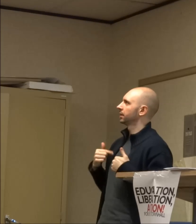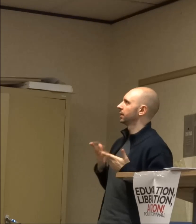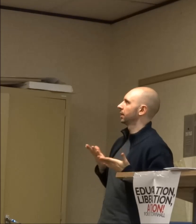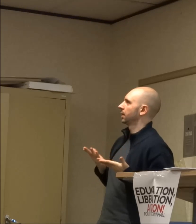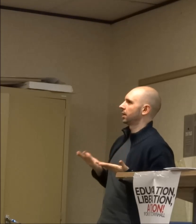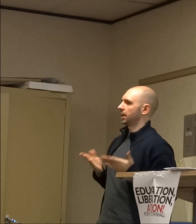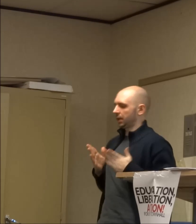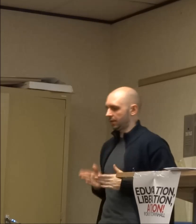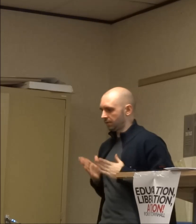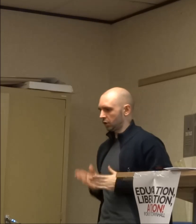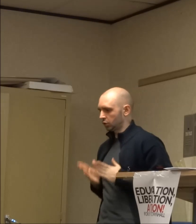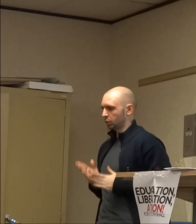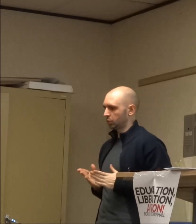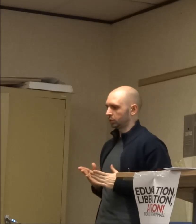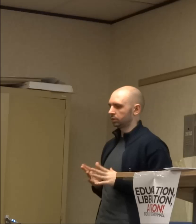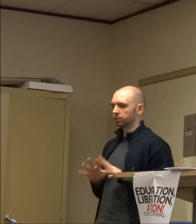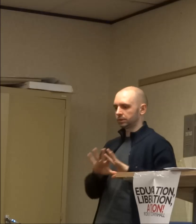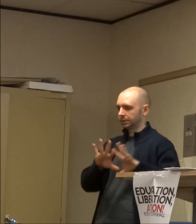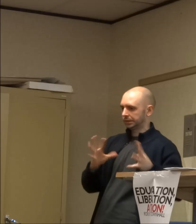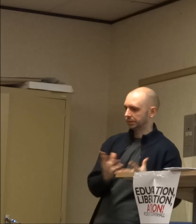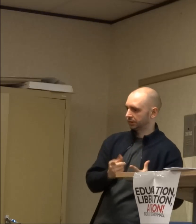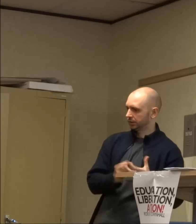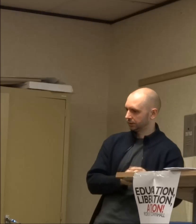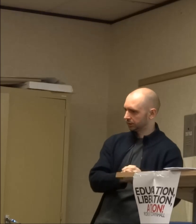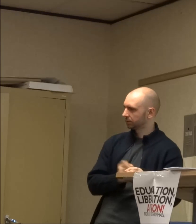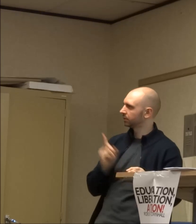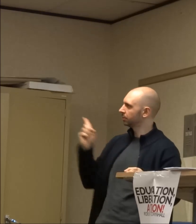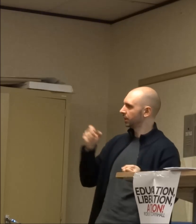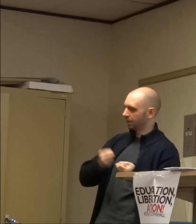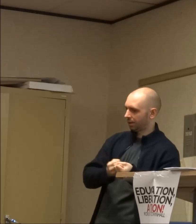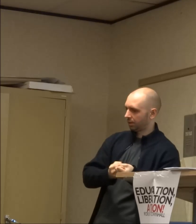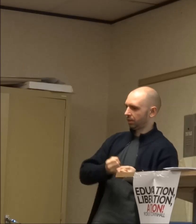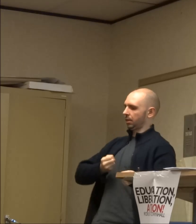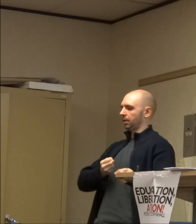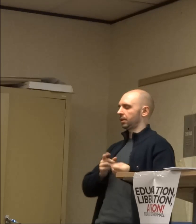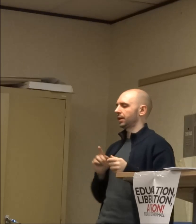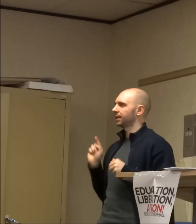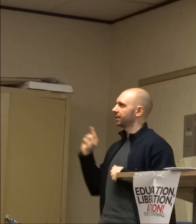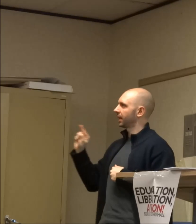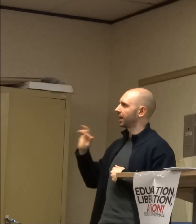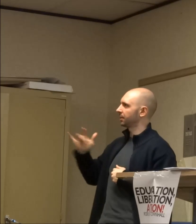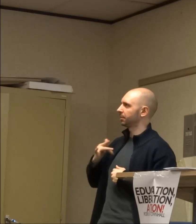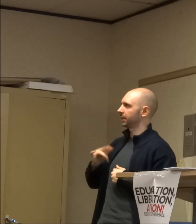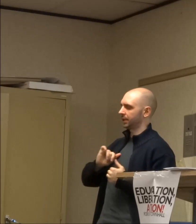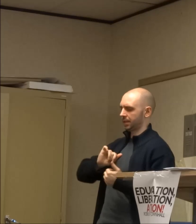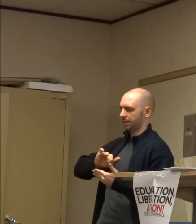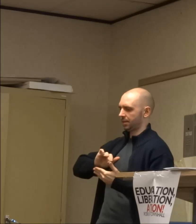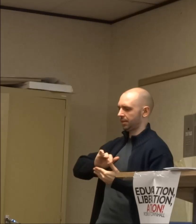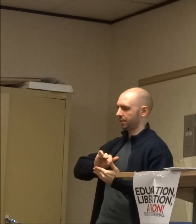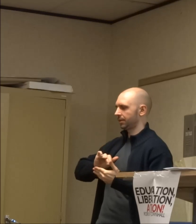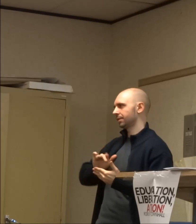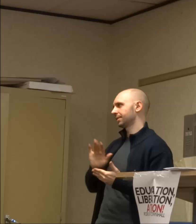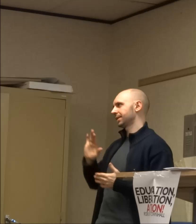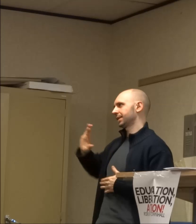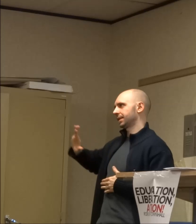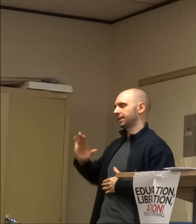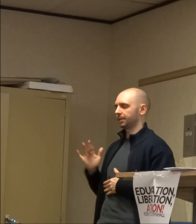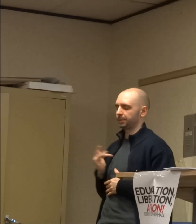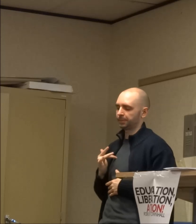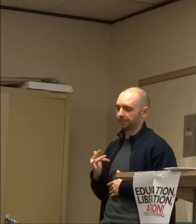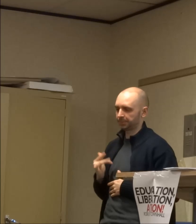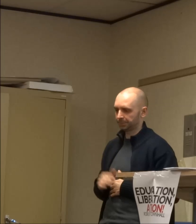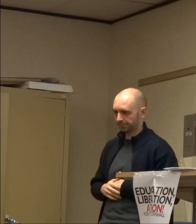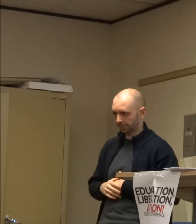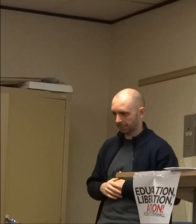Yeah. This kind of thinking sadly characterizes this university. This is a system of terror that continuously